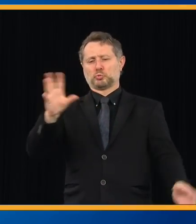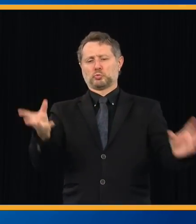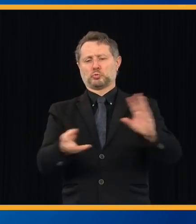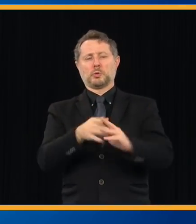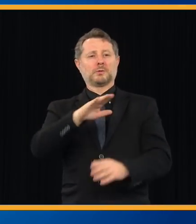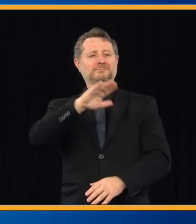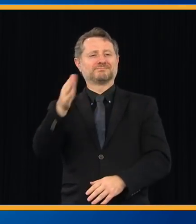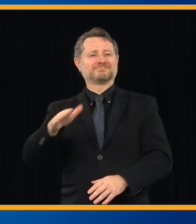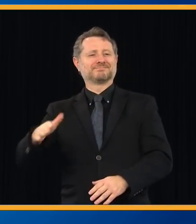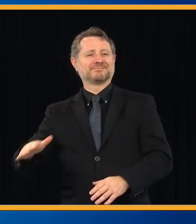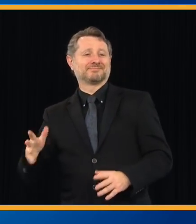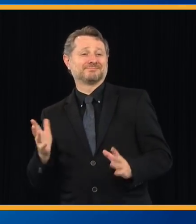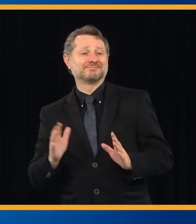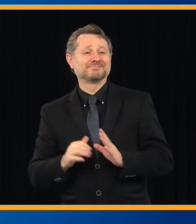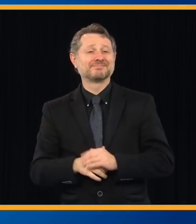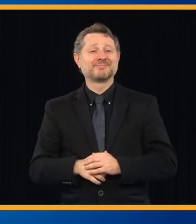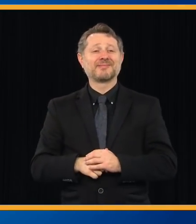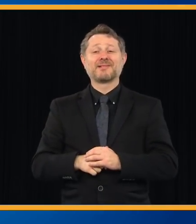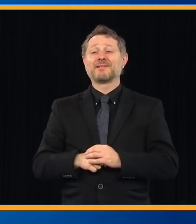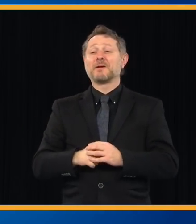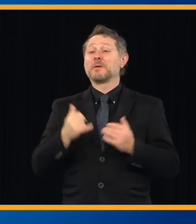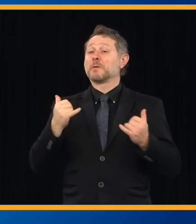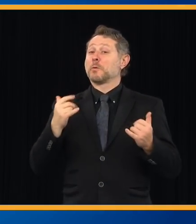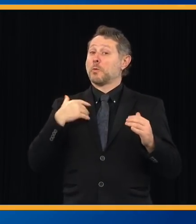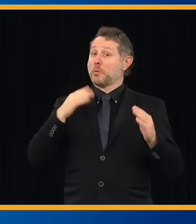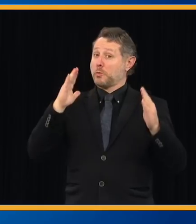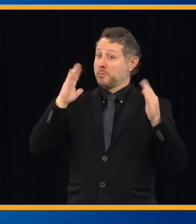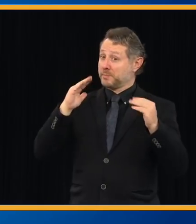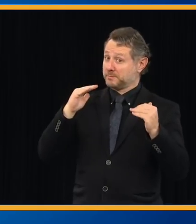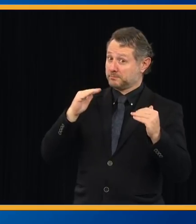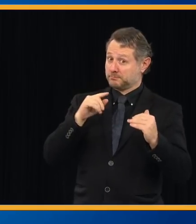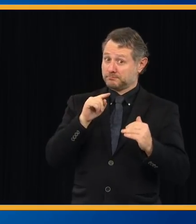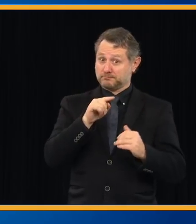We would have hoped to see a